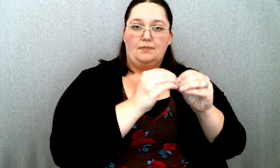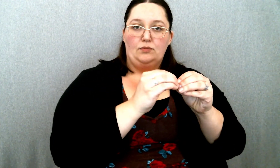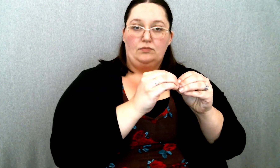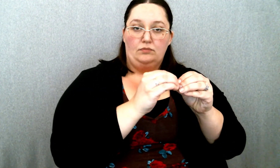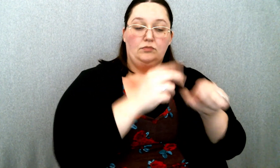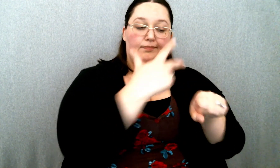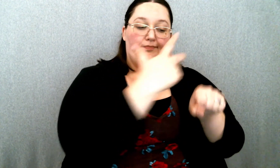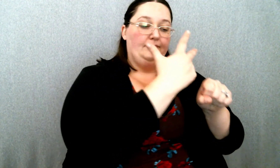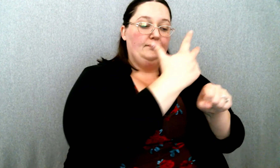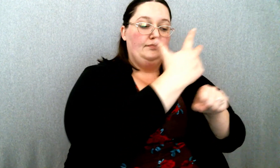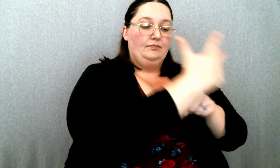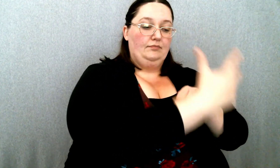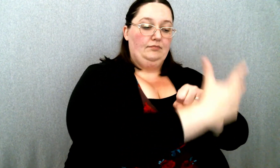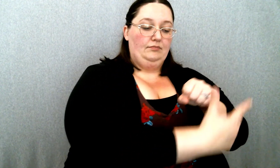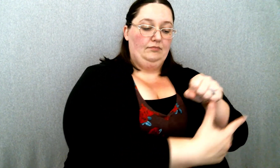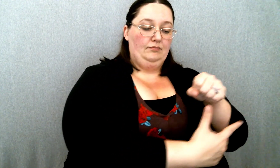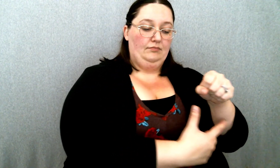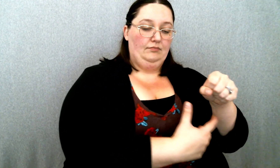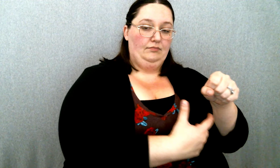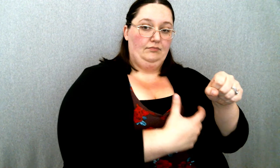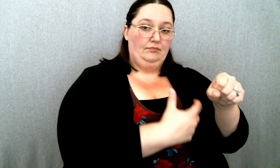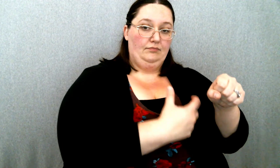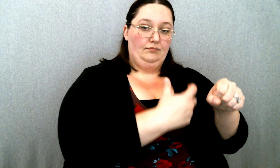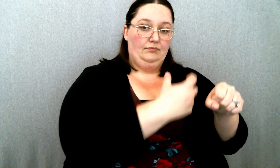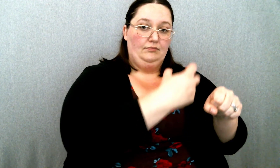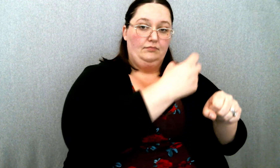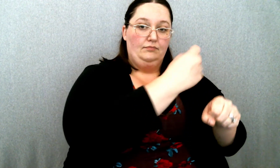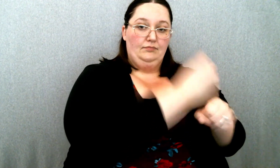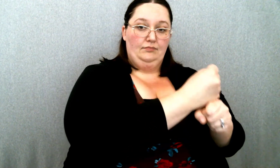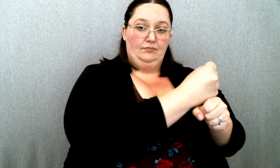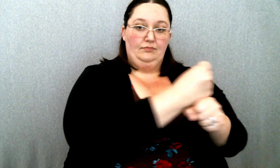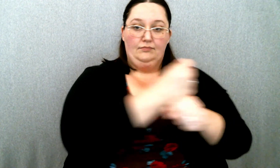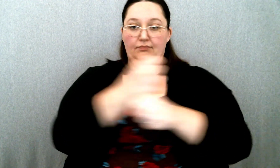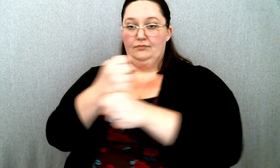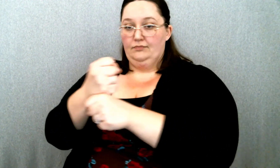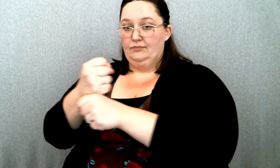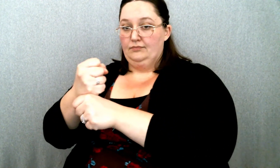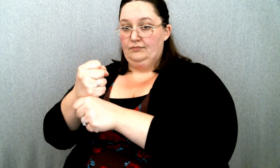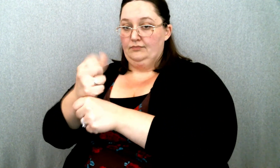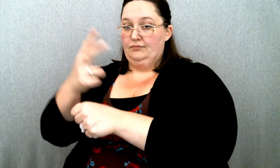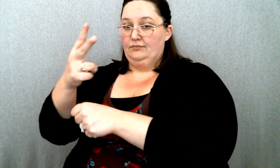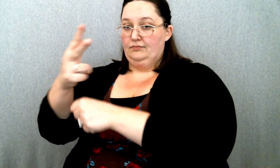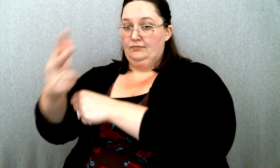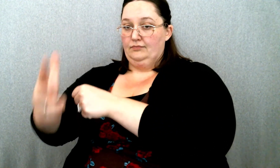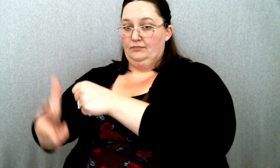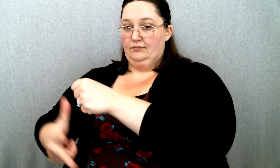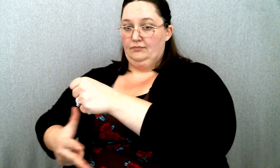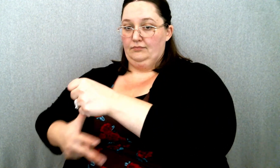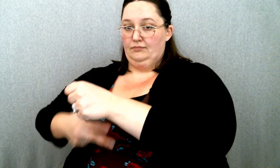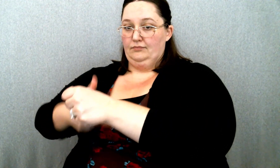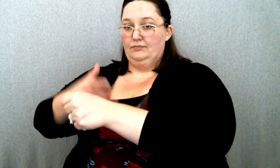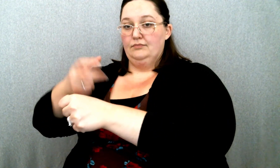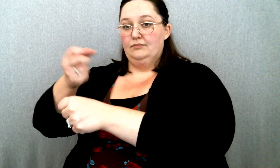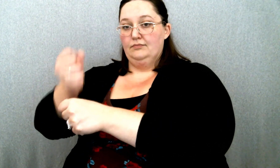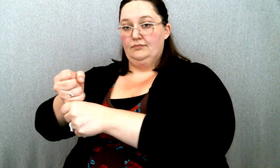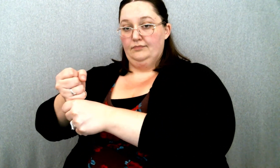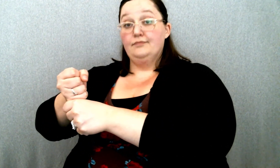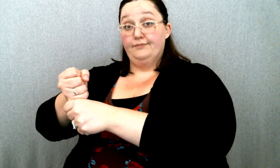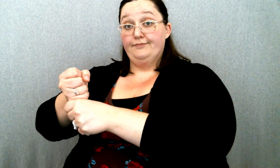non-dominant hand, you're going to end up closing your number. So 3 years, you're going to start with that 3 and close to an